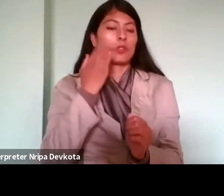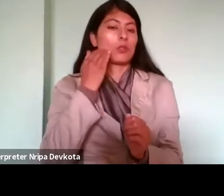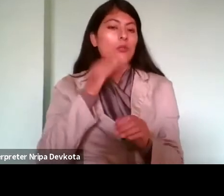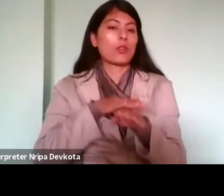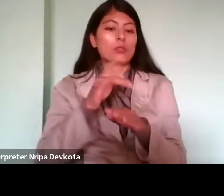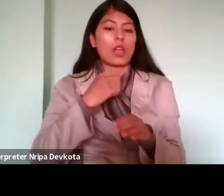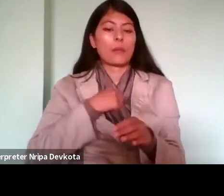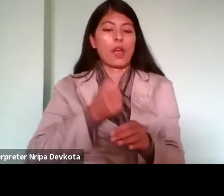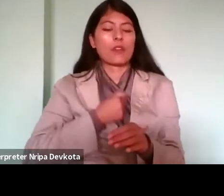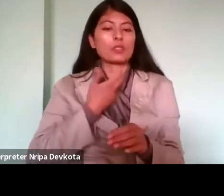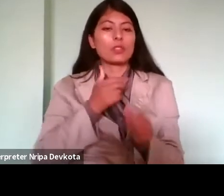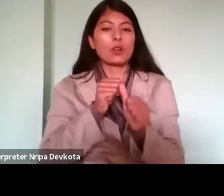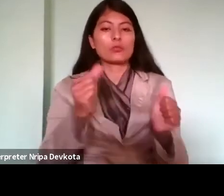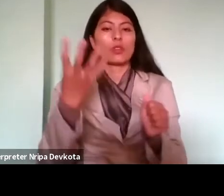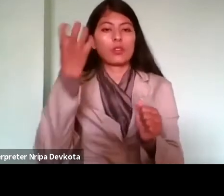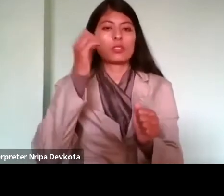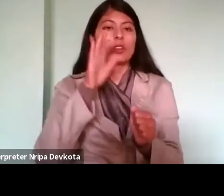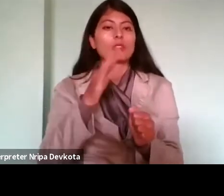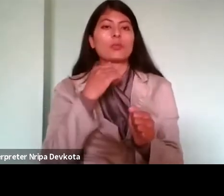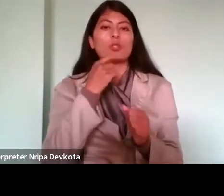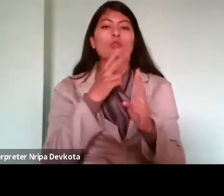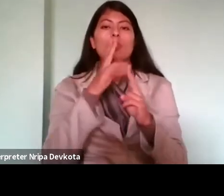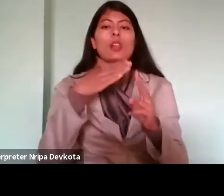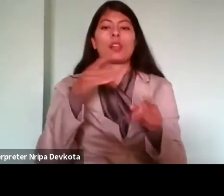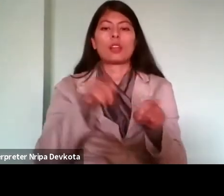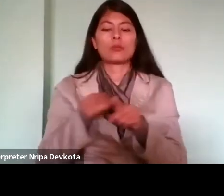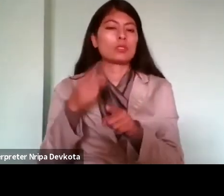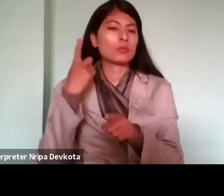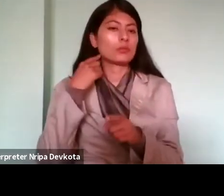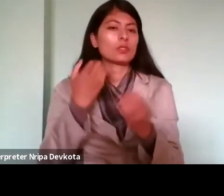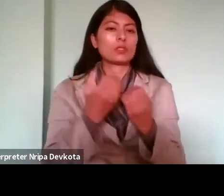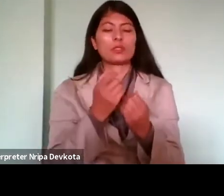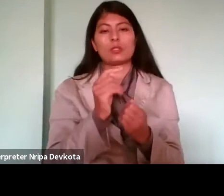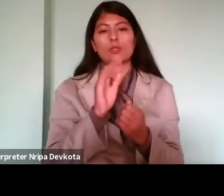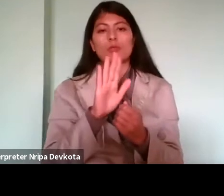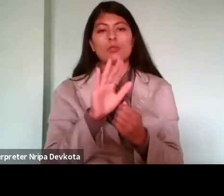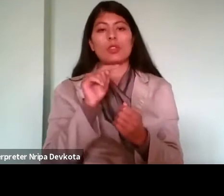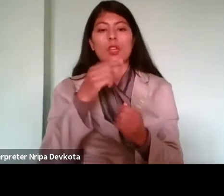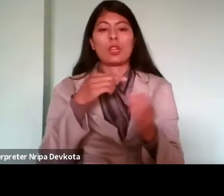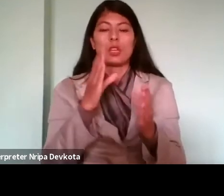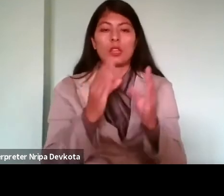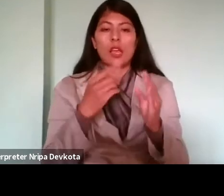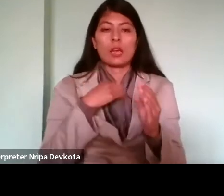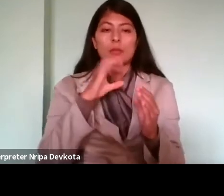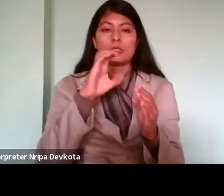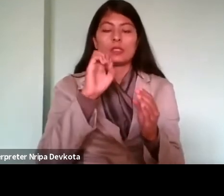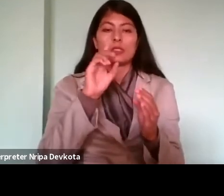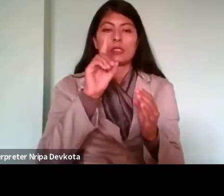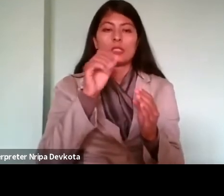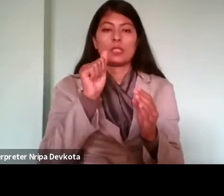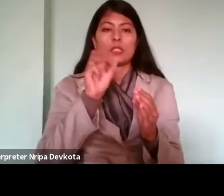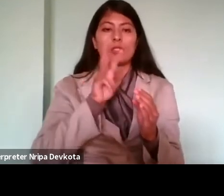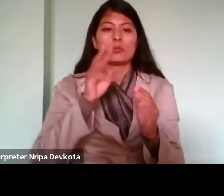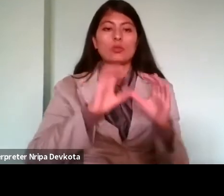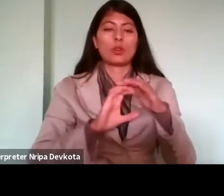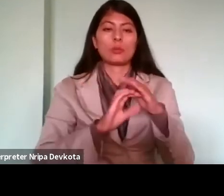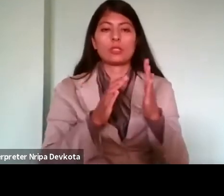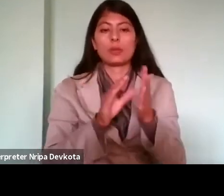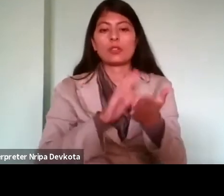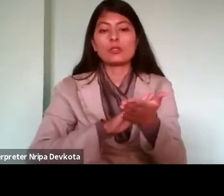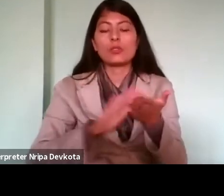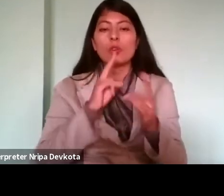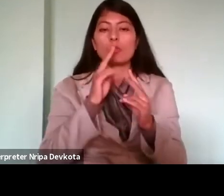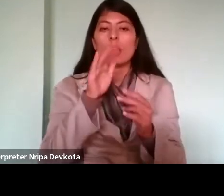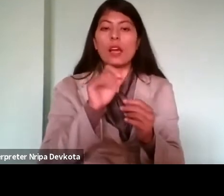bodily choices, because if we are coming out clearly as a CEDAW committee to say these are the recommendations that